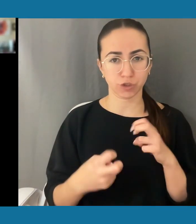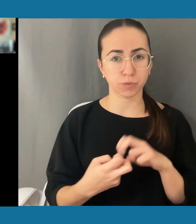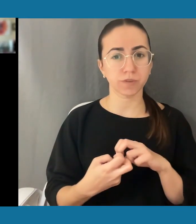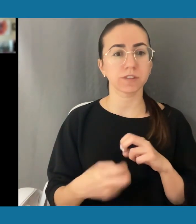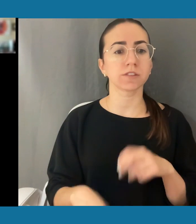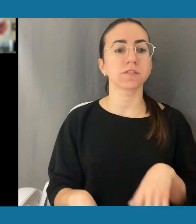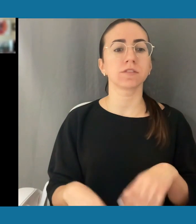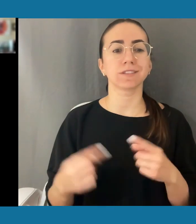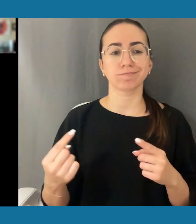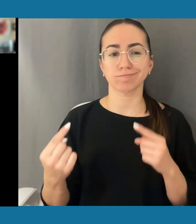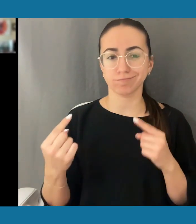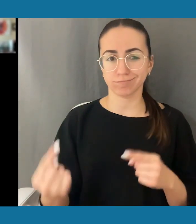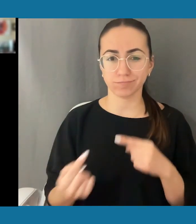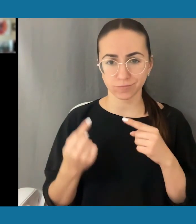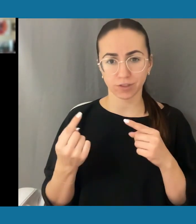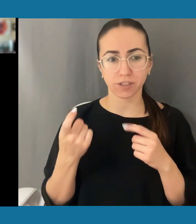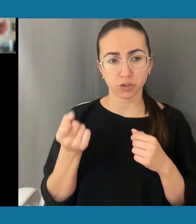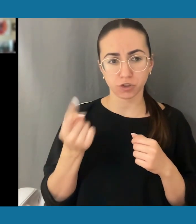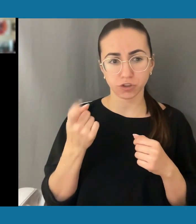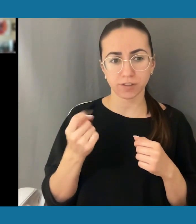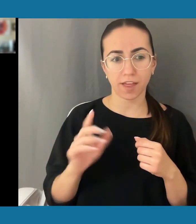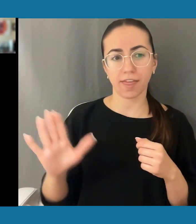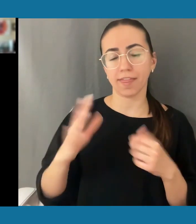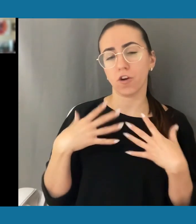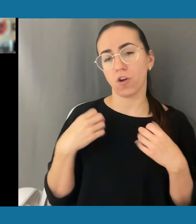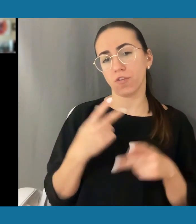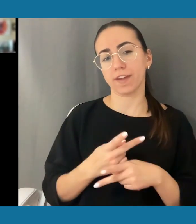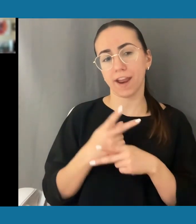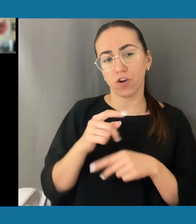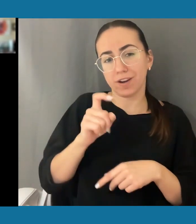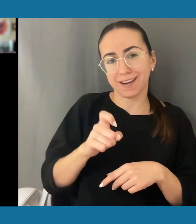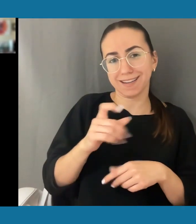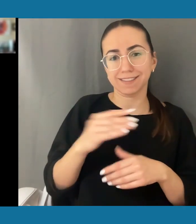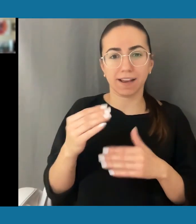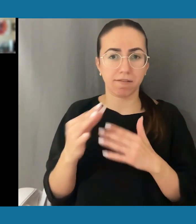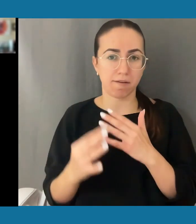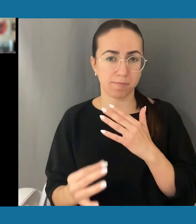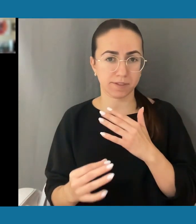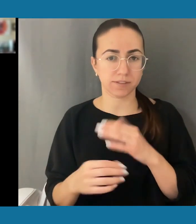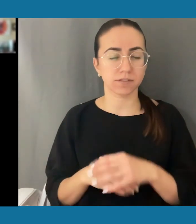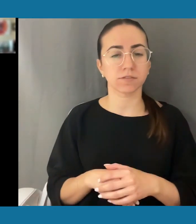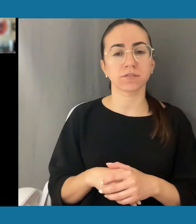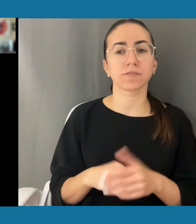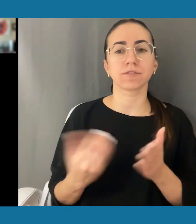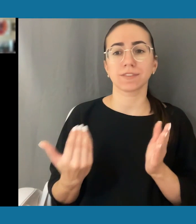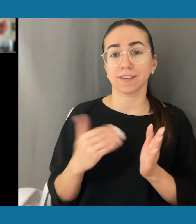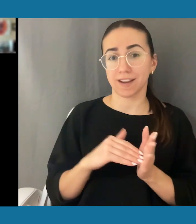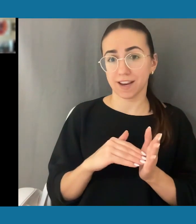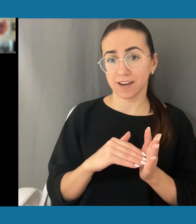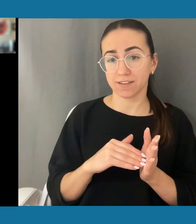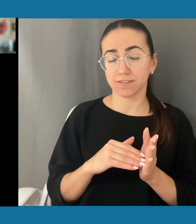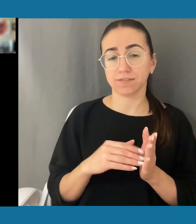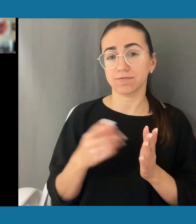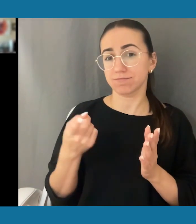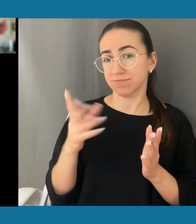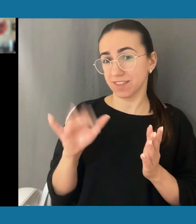difficulty understanding their healthcare needs and options. So again, is this a scenario where supported decision-making might